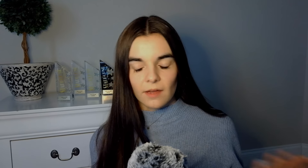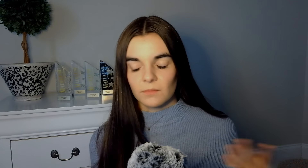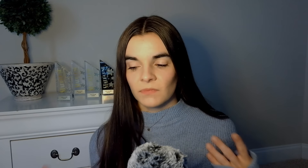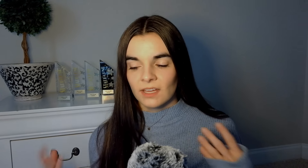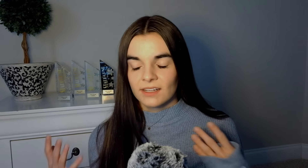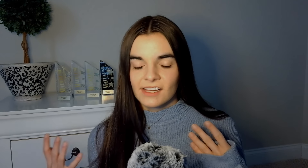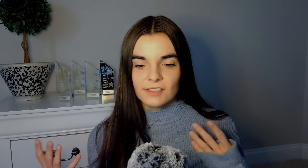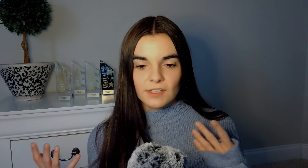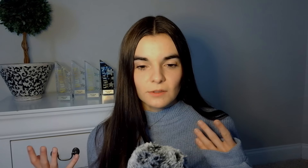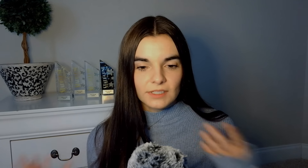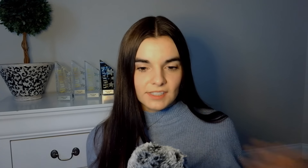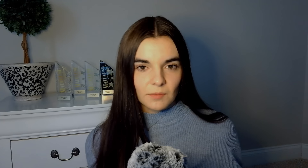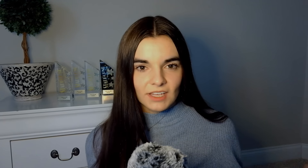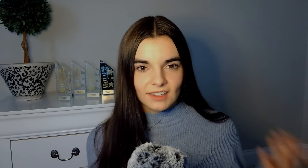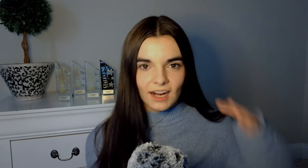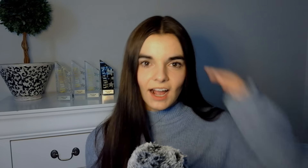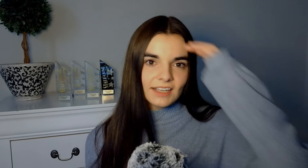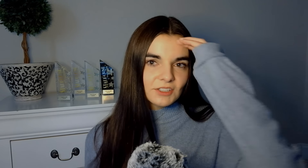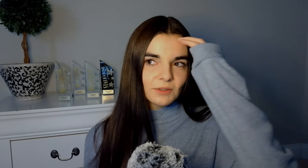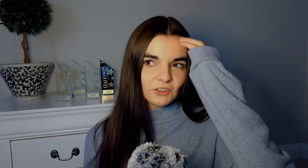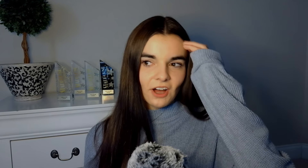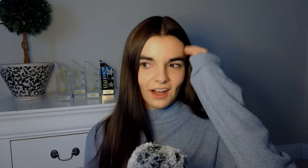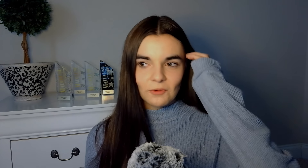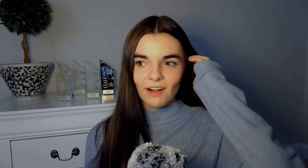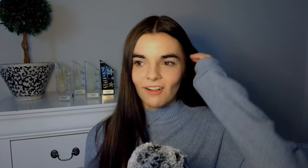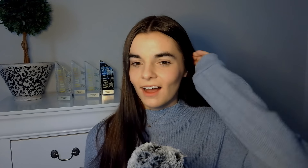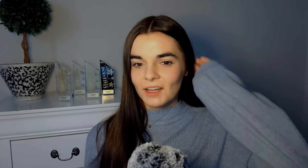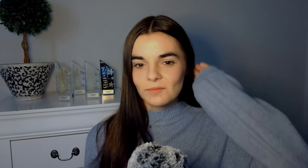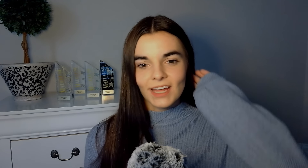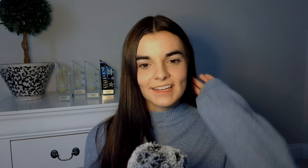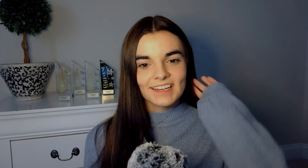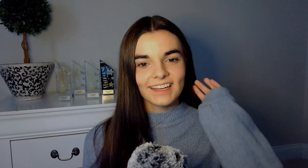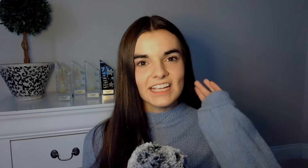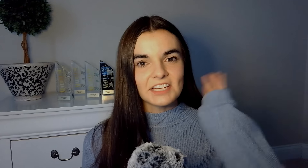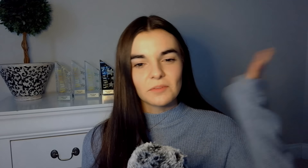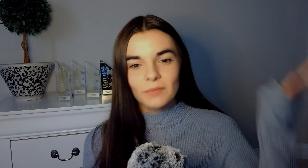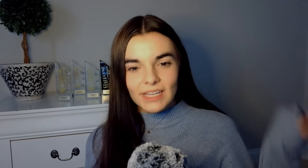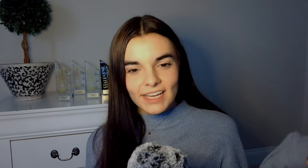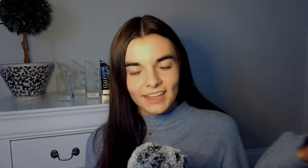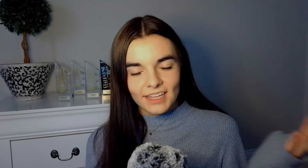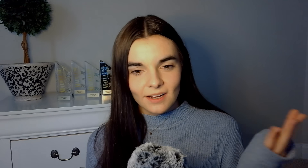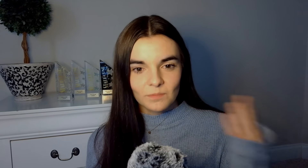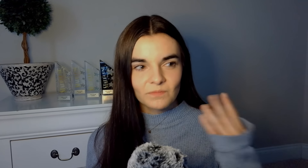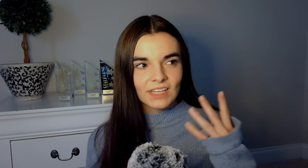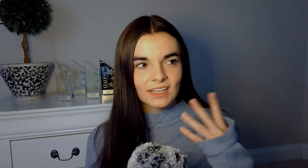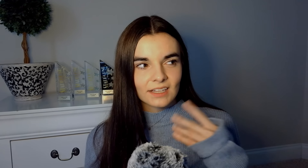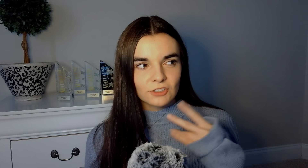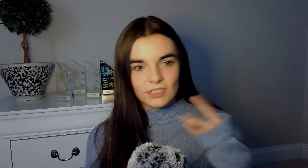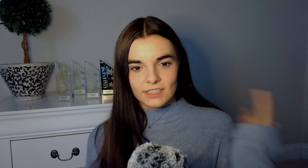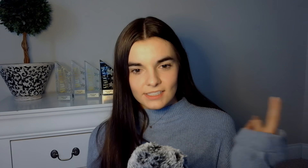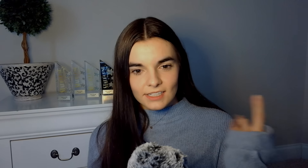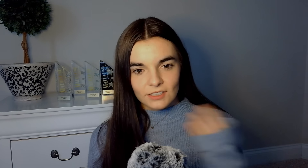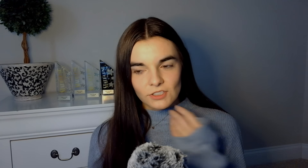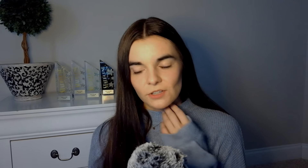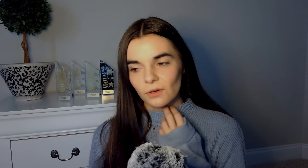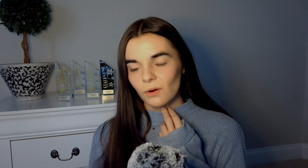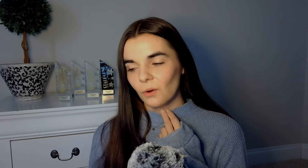them. So something that I do a lot while I'm like in a meeting that I'm just listening to